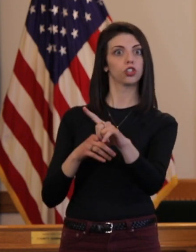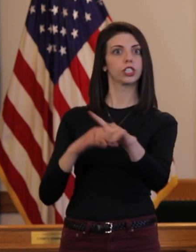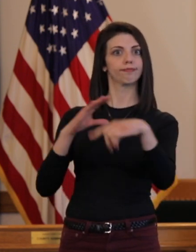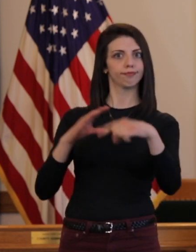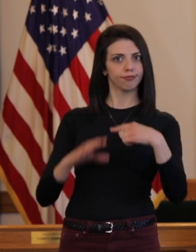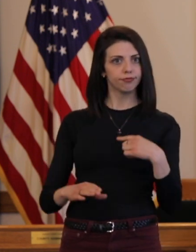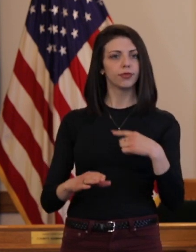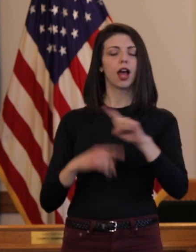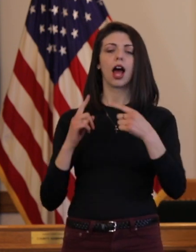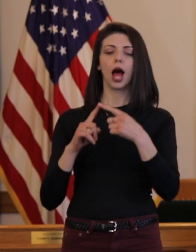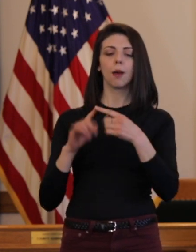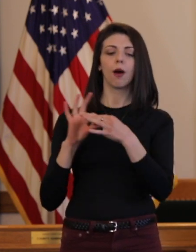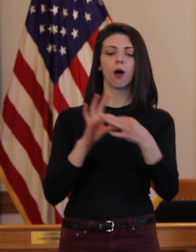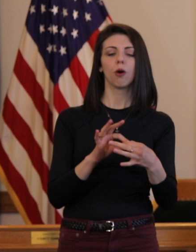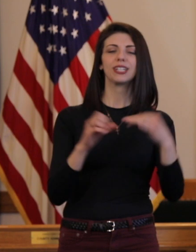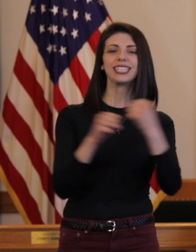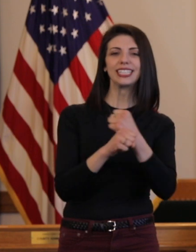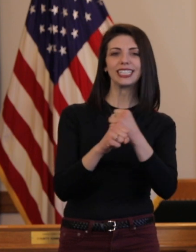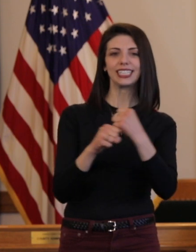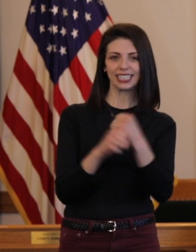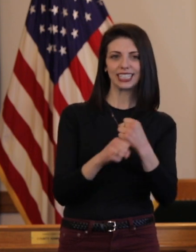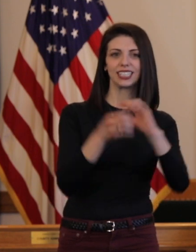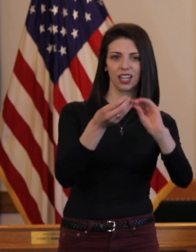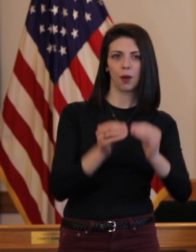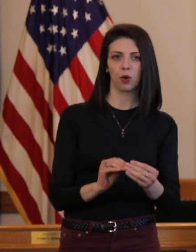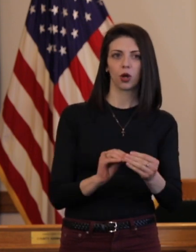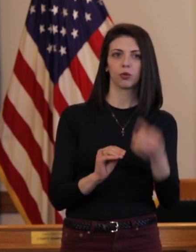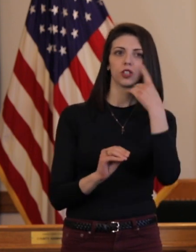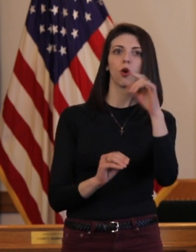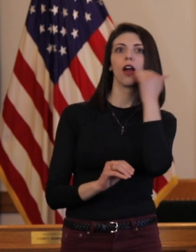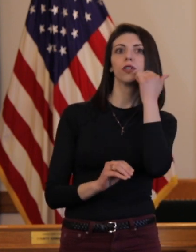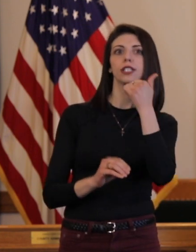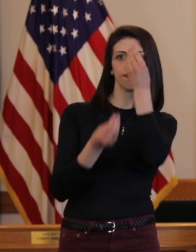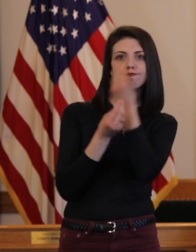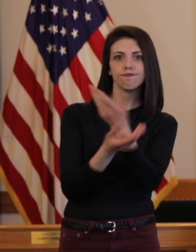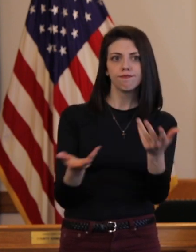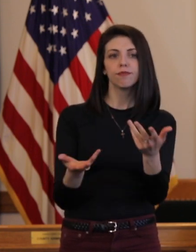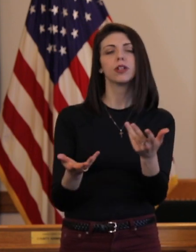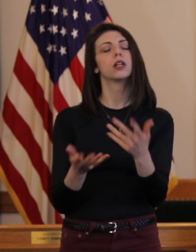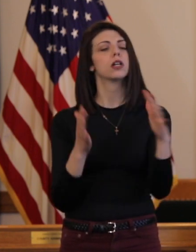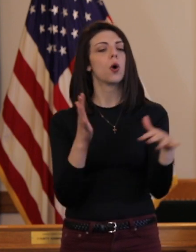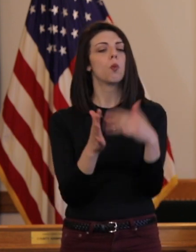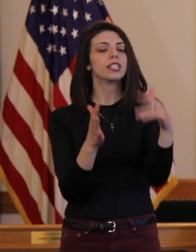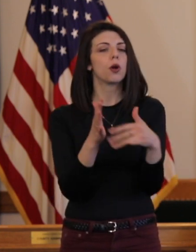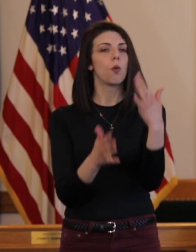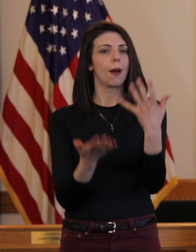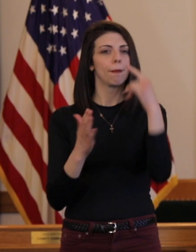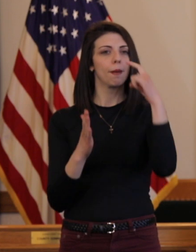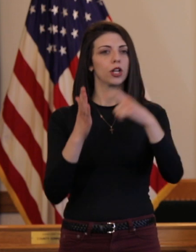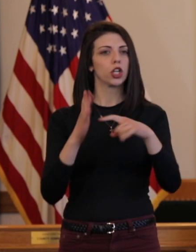the statistics that are reported in the Health Department's daily updates. From time to time, there seems to be discrepancies between